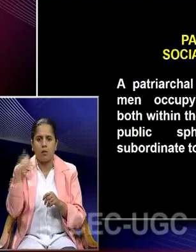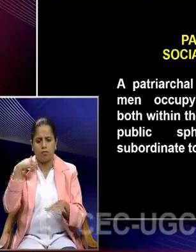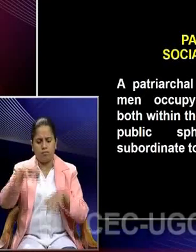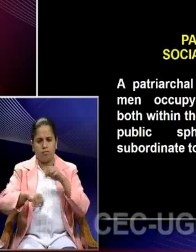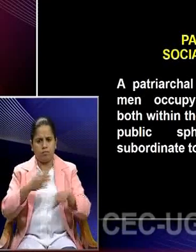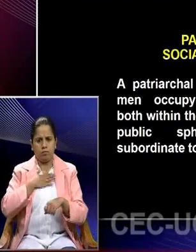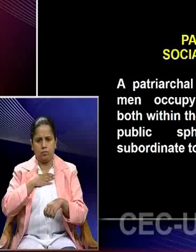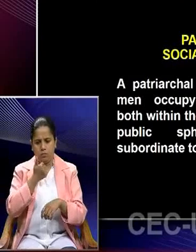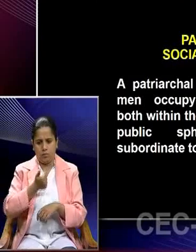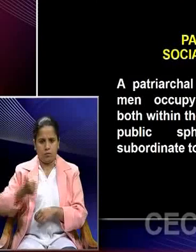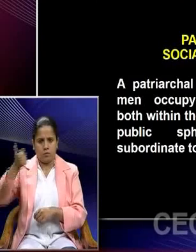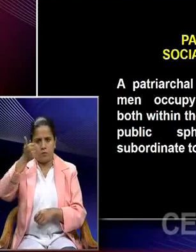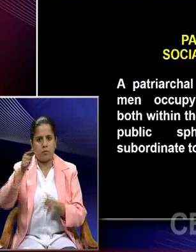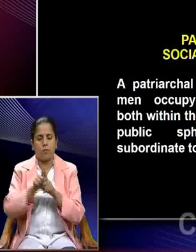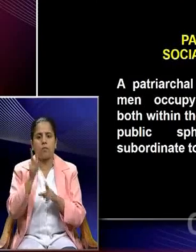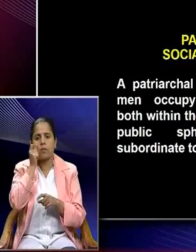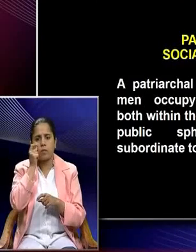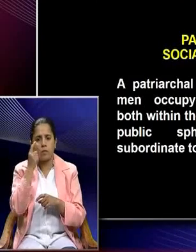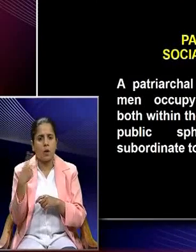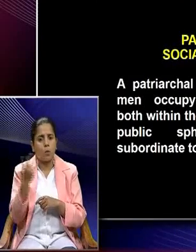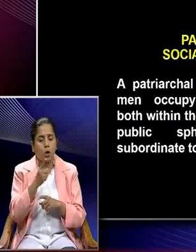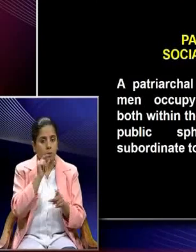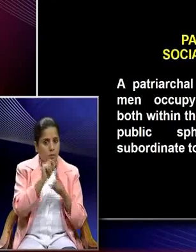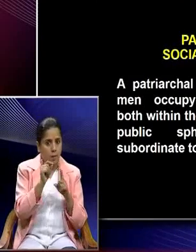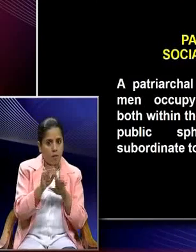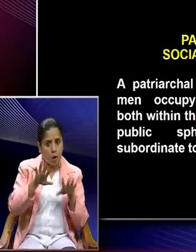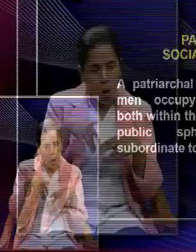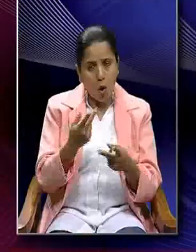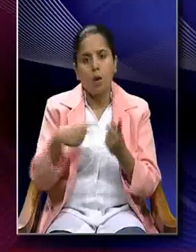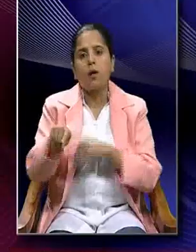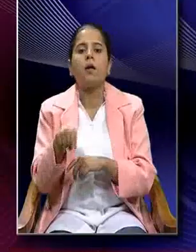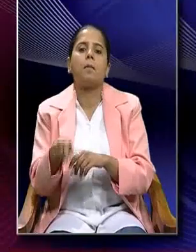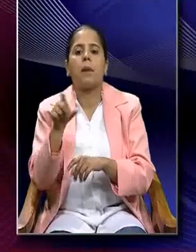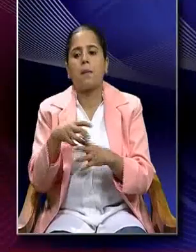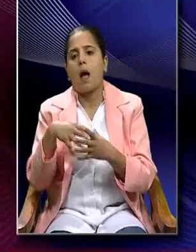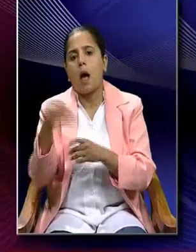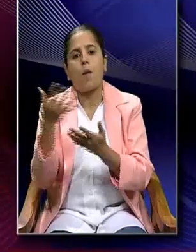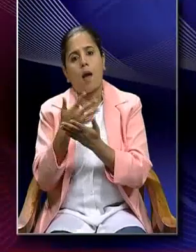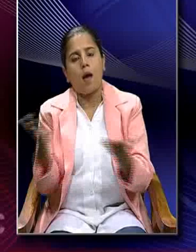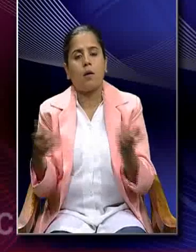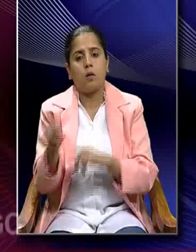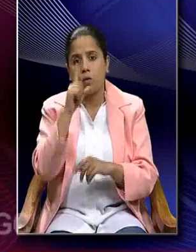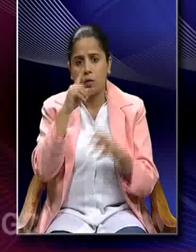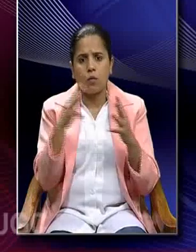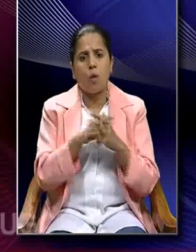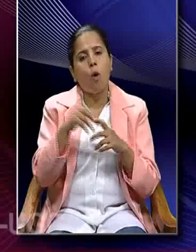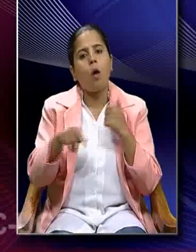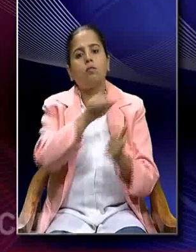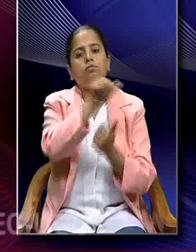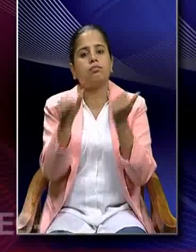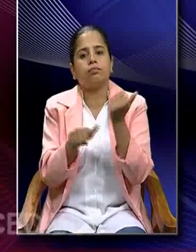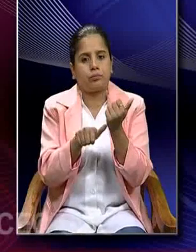privileged positions both within the private and within the public sphere. Women are subordinate to